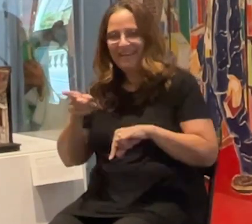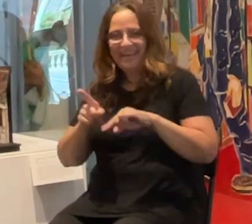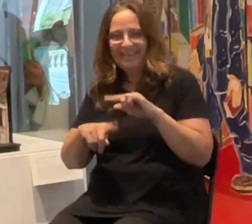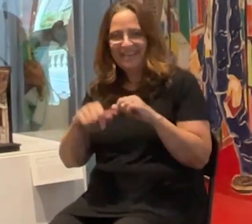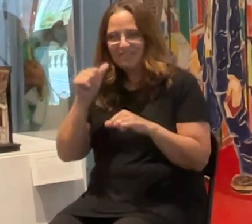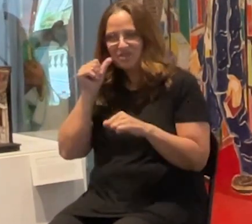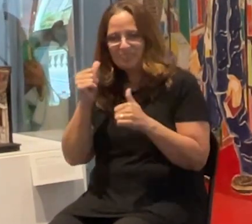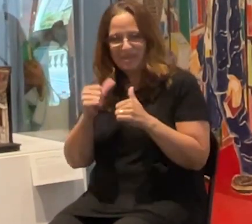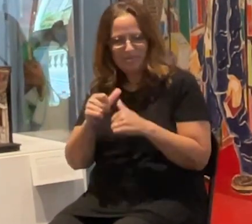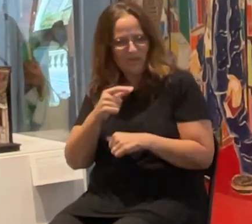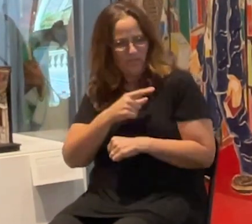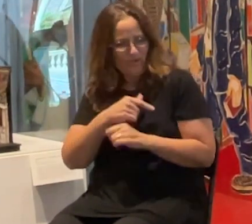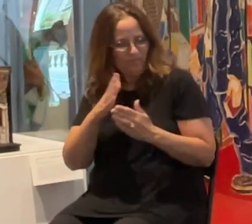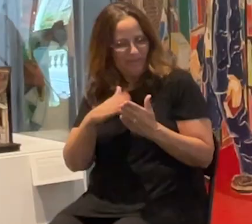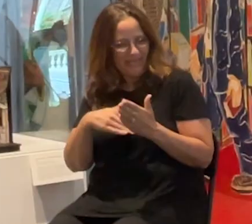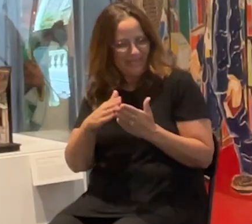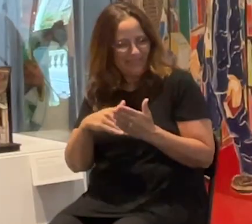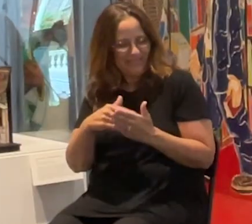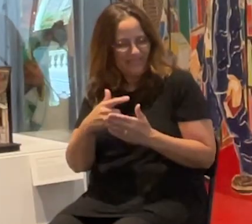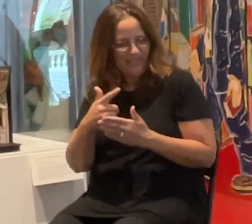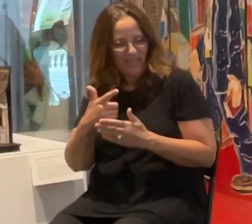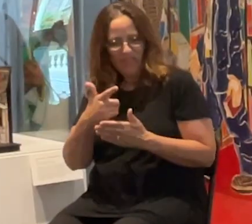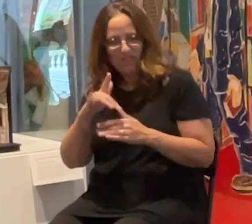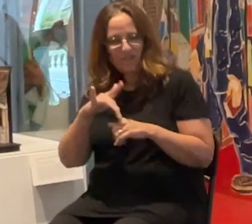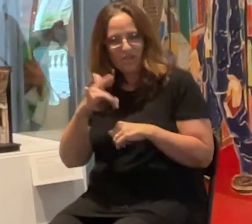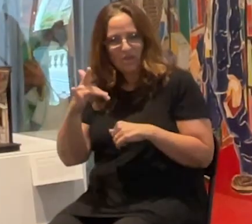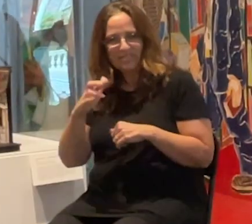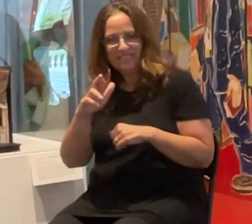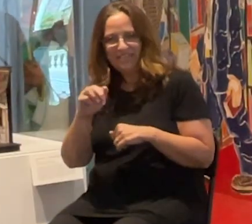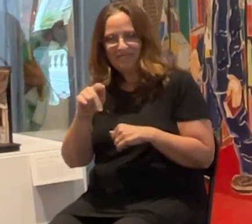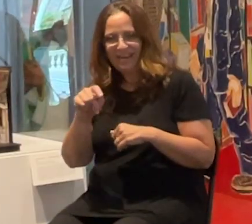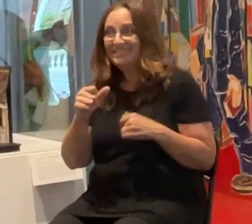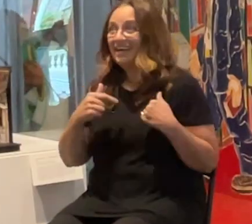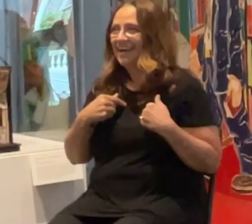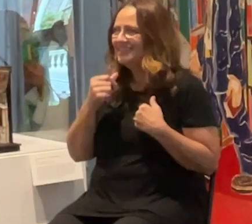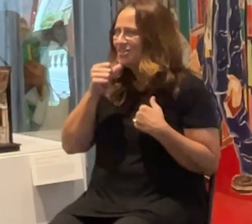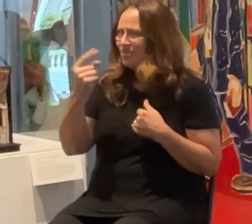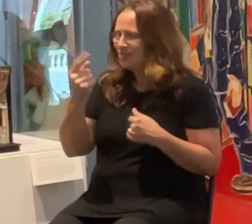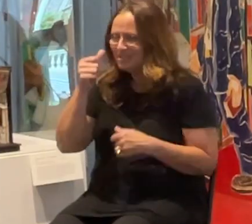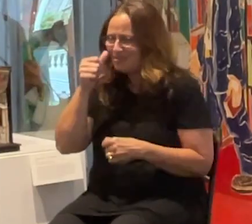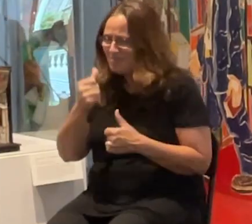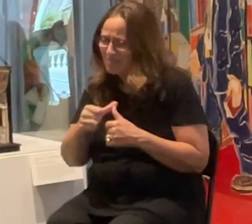if, do you remember if you painted the glossy rats? I don't always remember what.